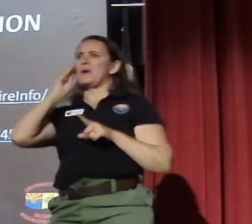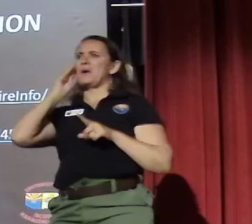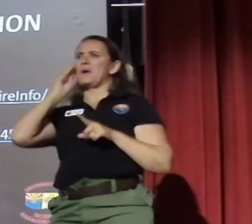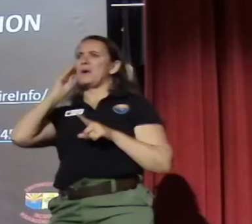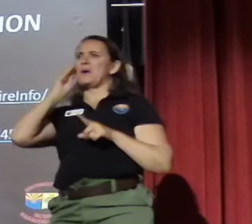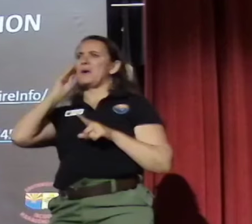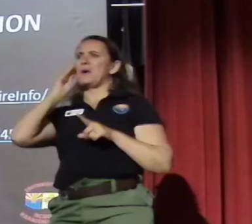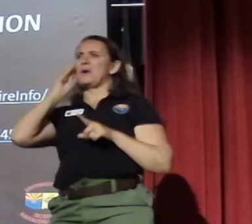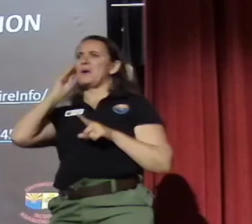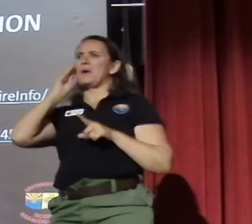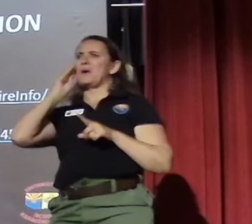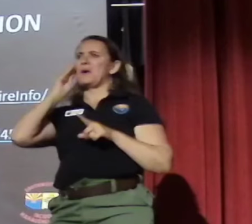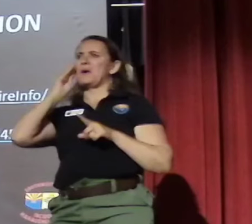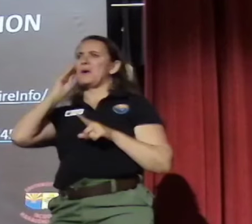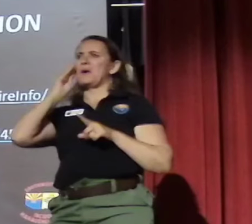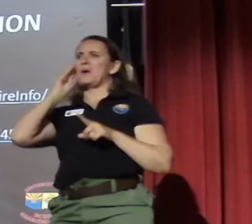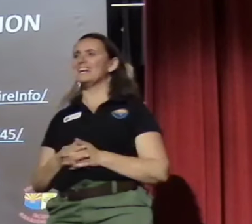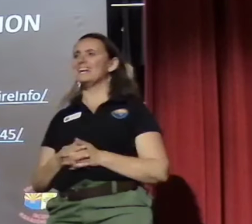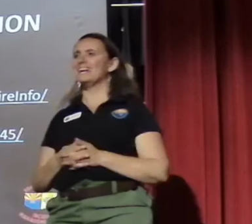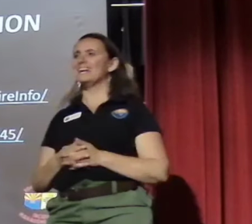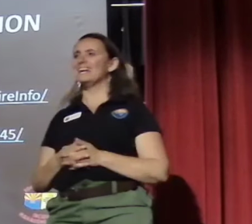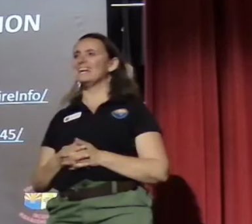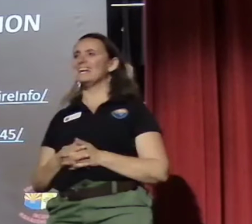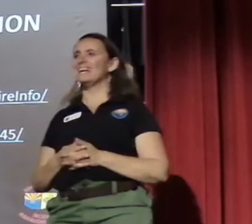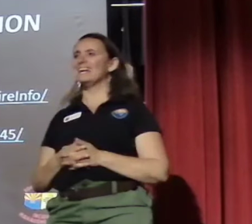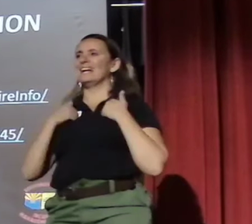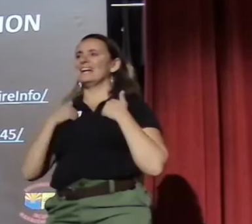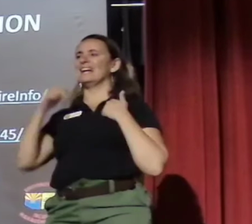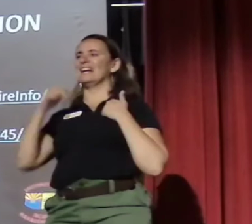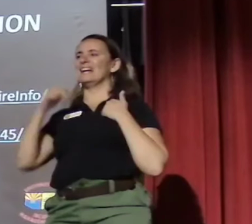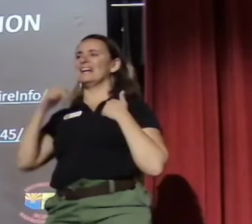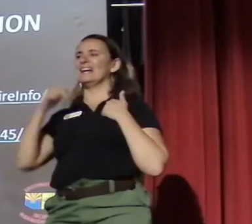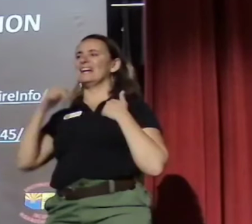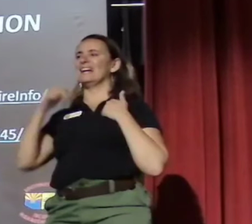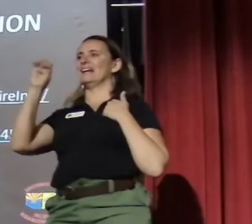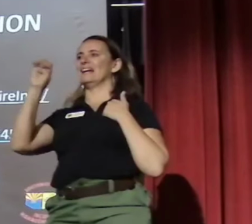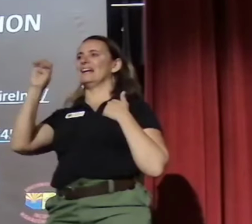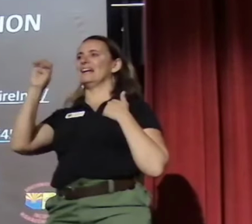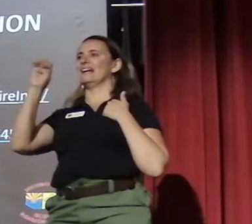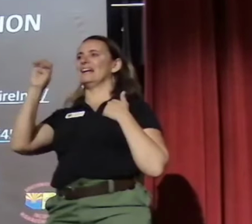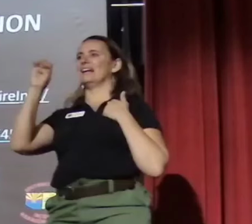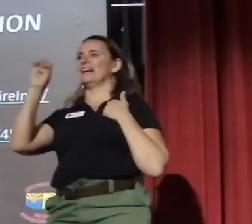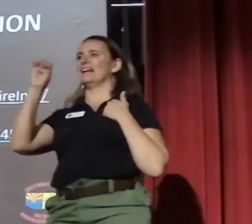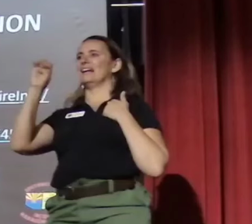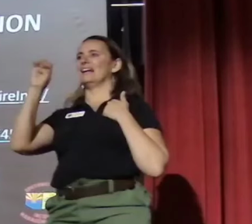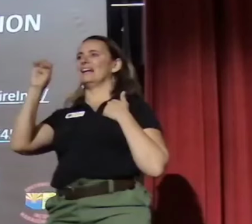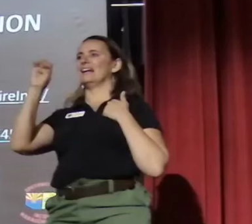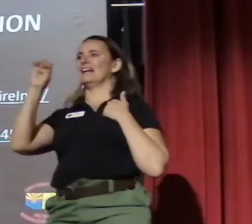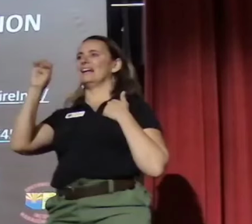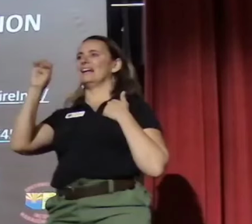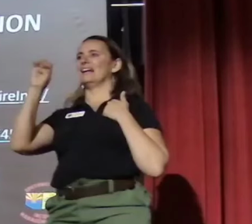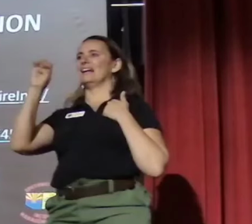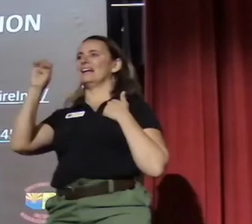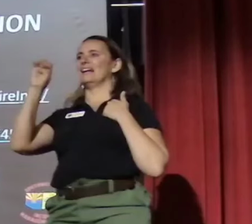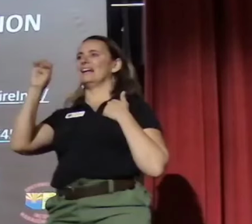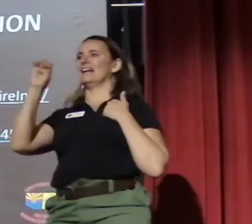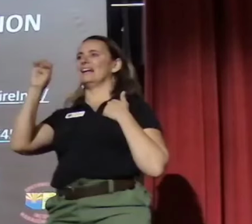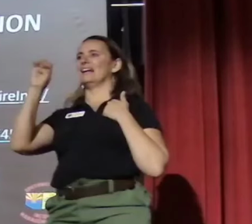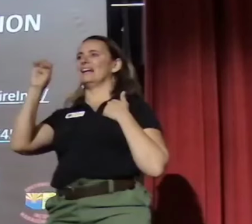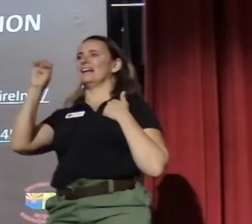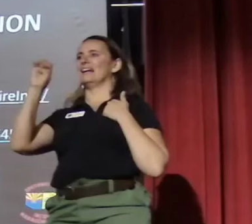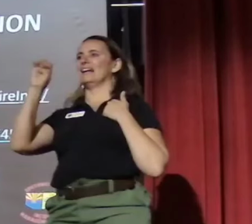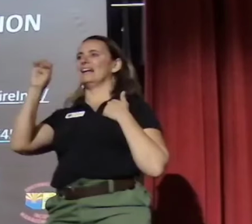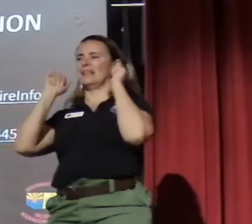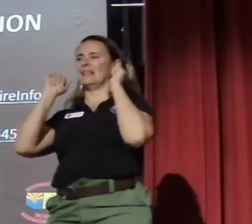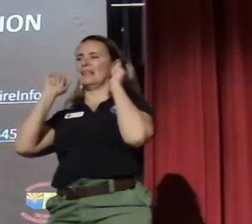So the question was. My grandparents paid for that property in 1956. And for me to leave, it's really